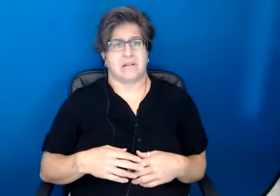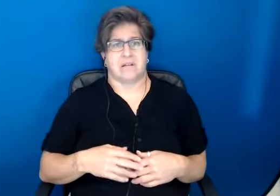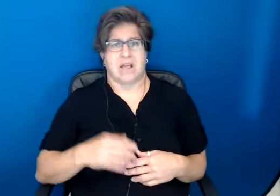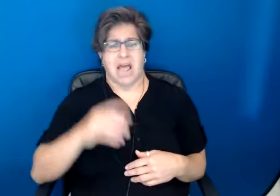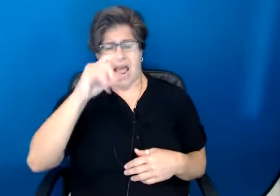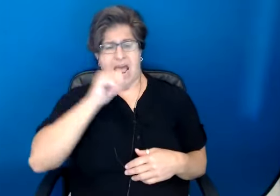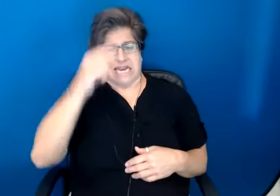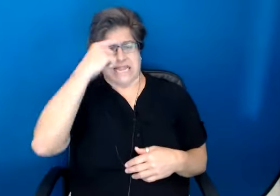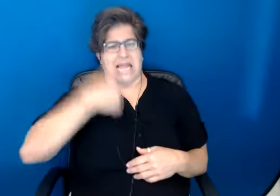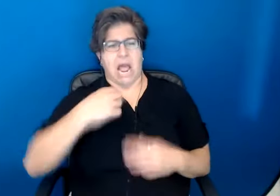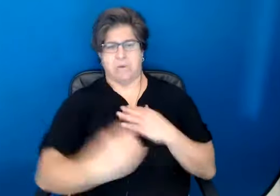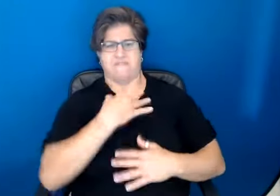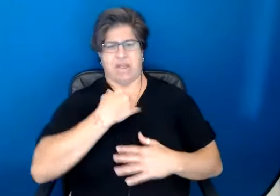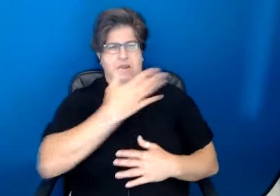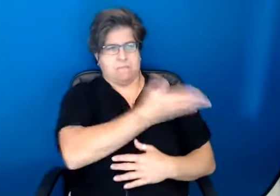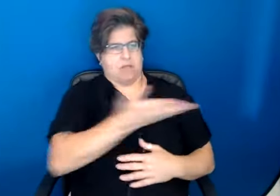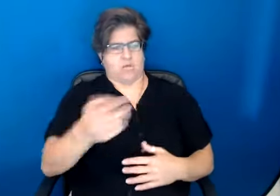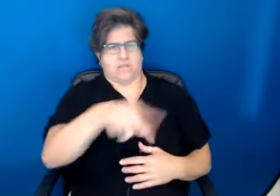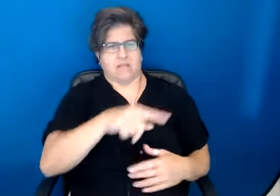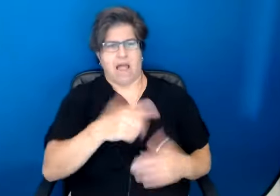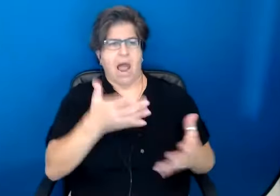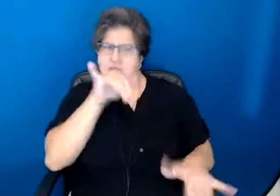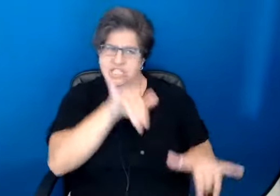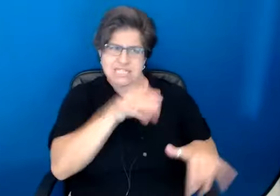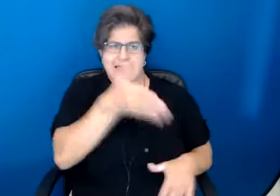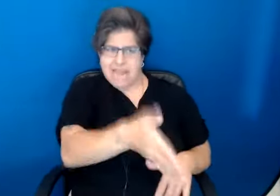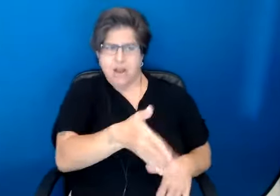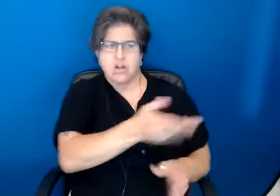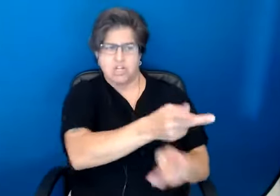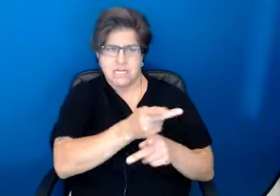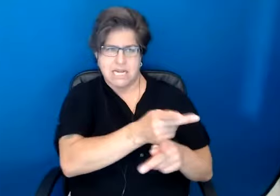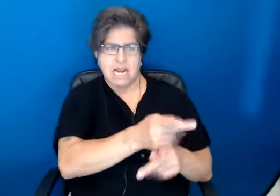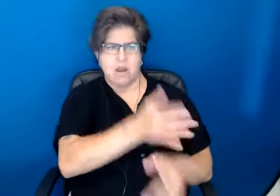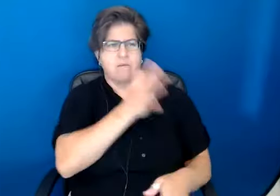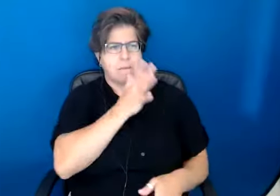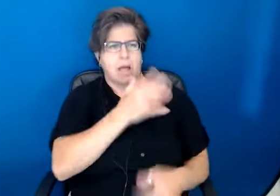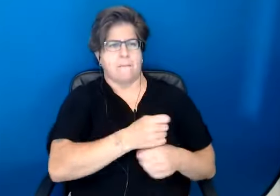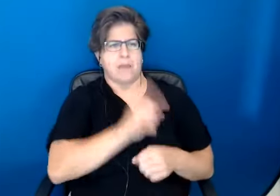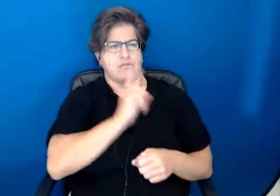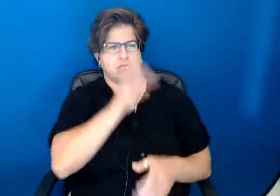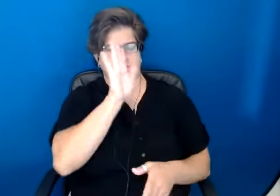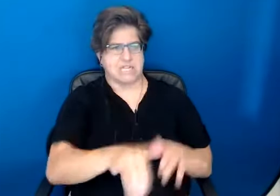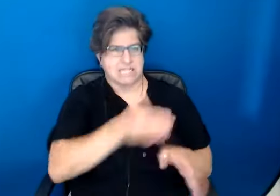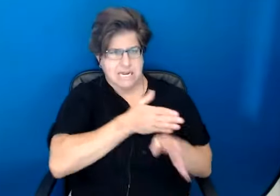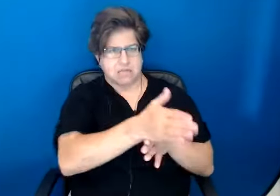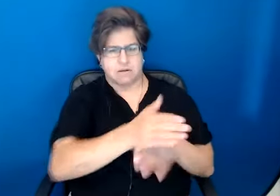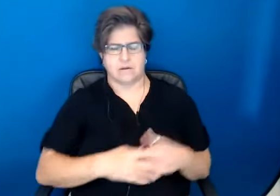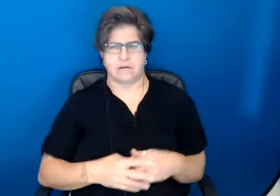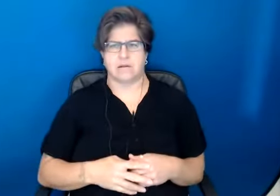somebody got a birthday cake, and I never went back. And then when I went round the rooms at AA, I used to sit with my mother in the seats, and I thought, people